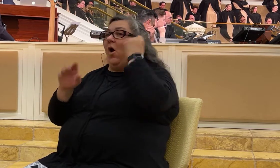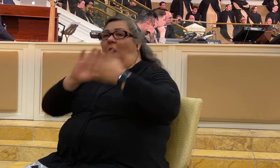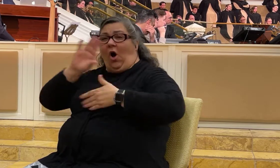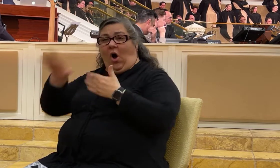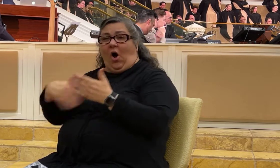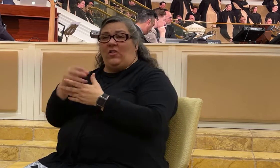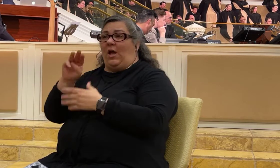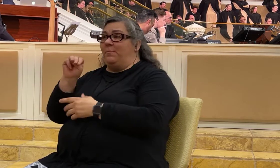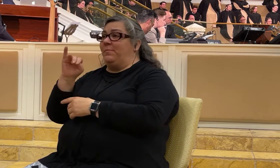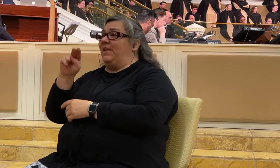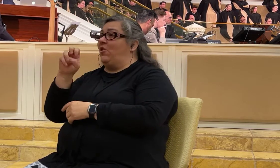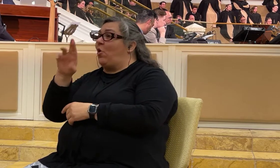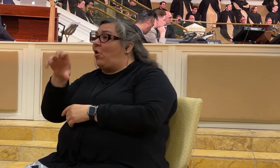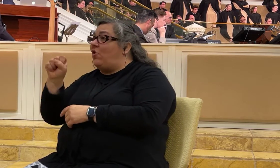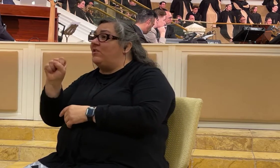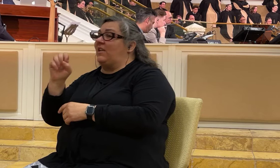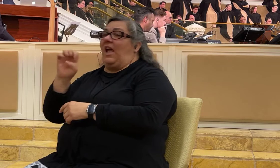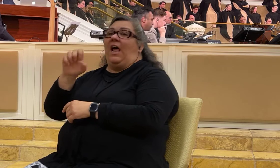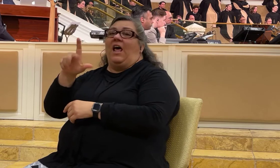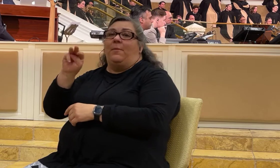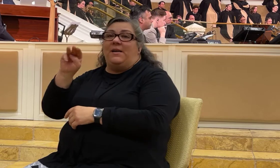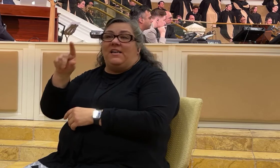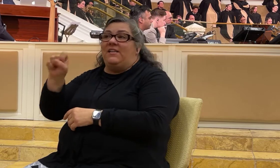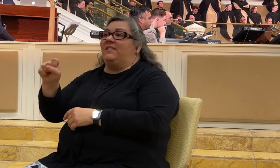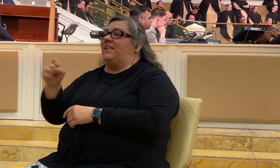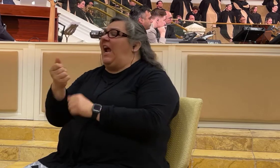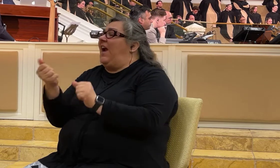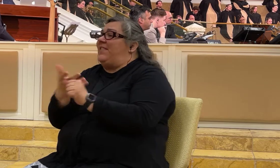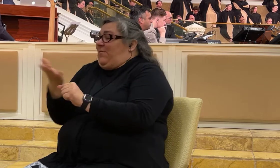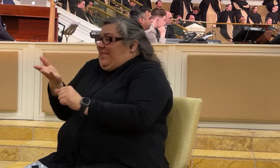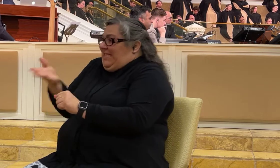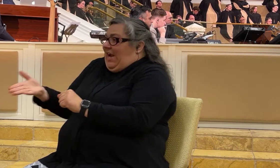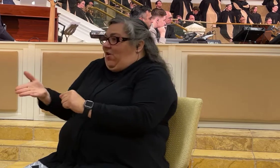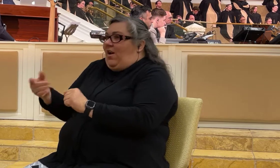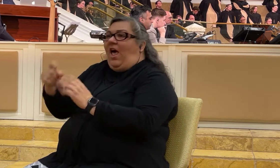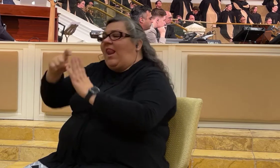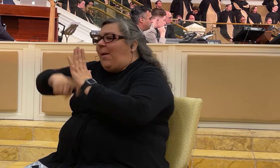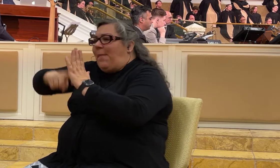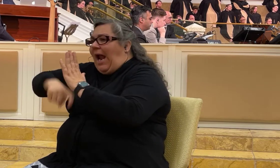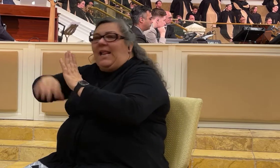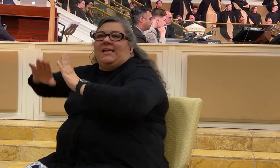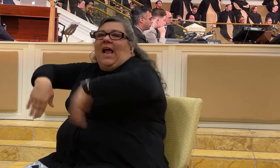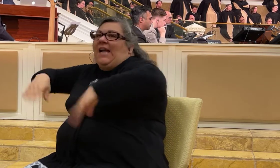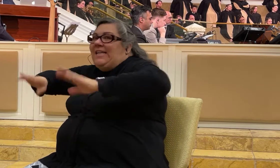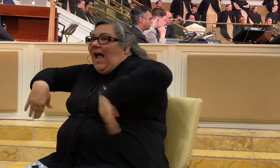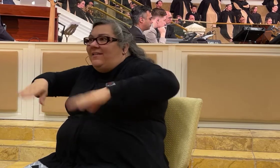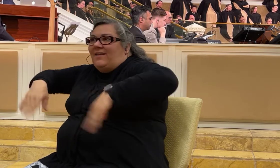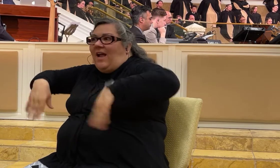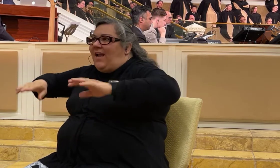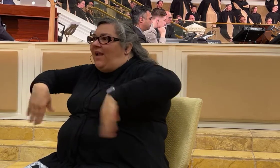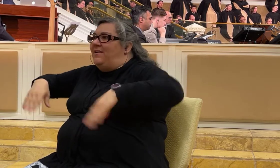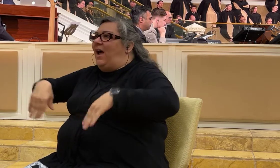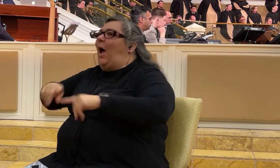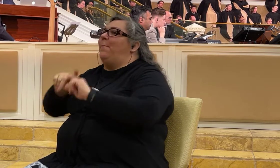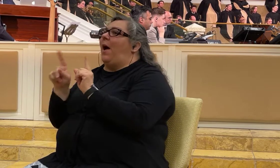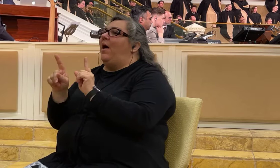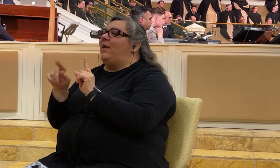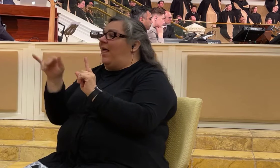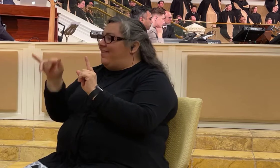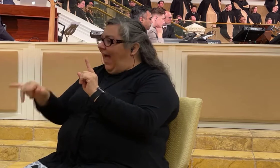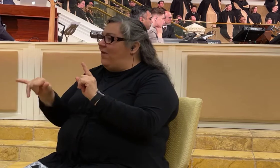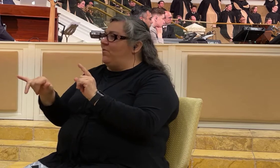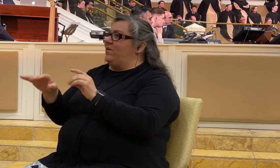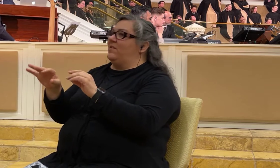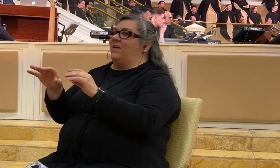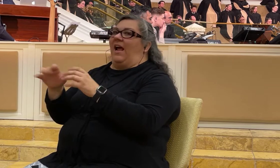and elements necessary, even though they hadn't been mined. And all of that was enough to become the leading